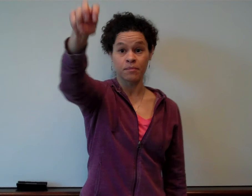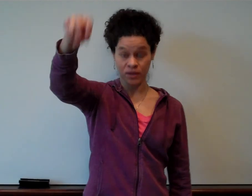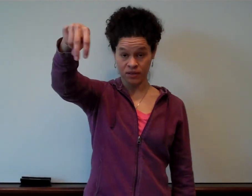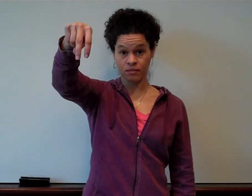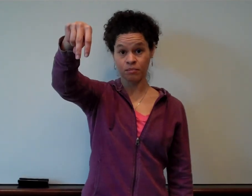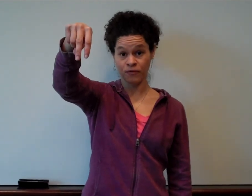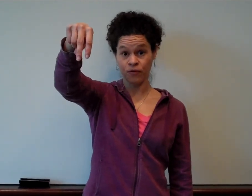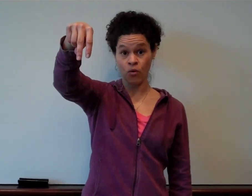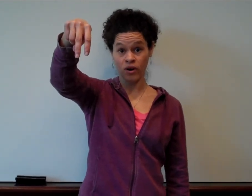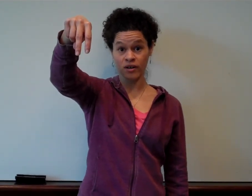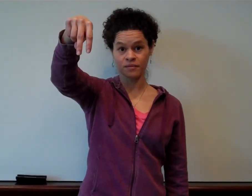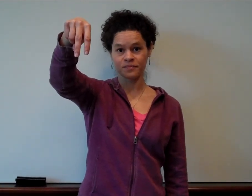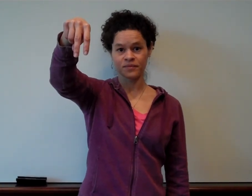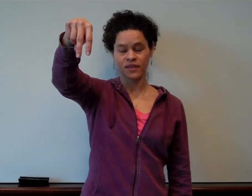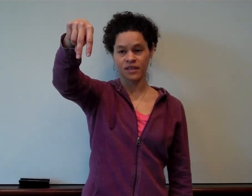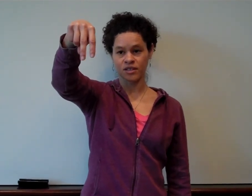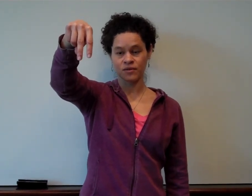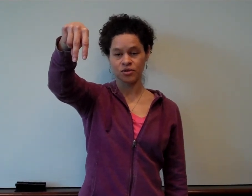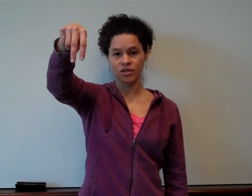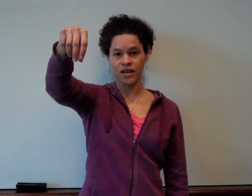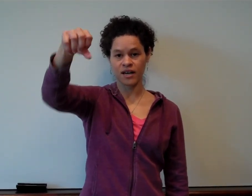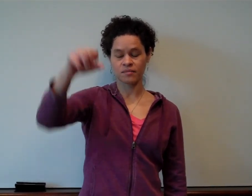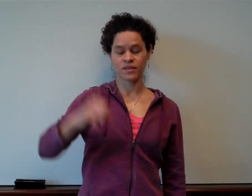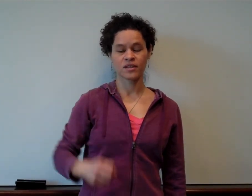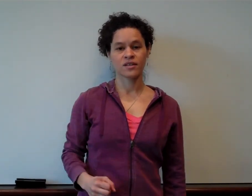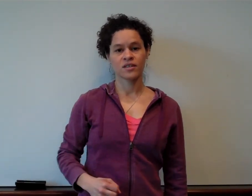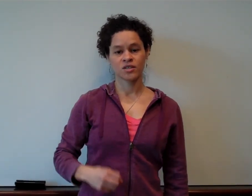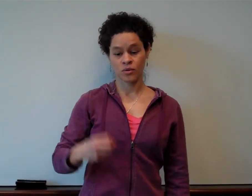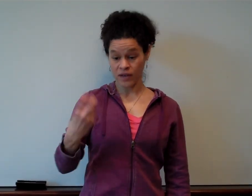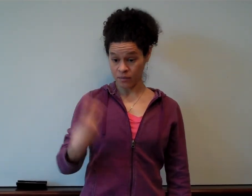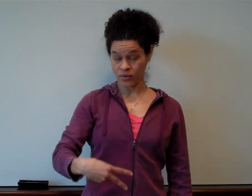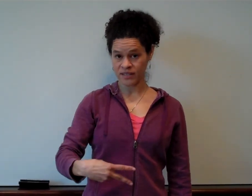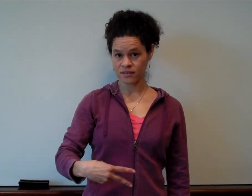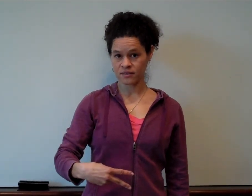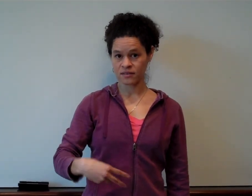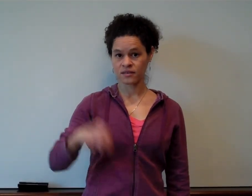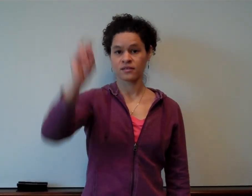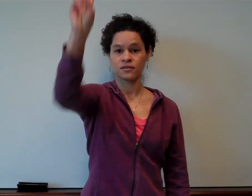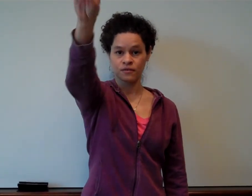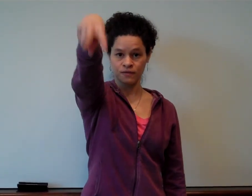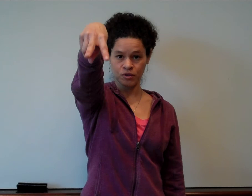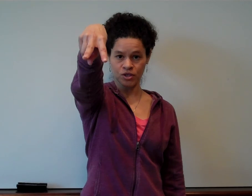happened before this future time. So we've got present, future,